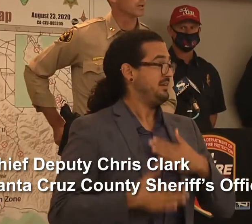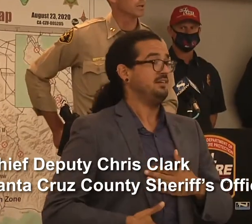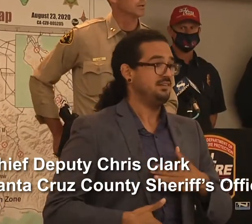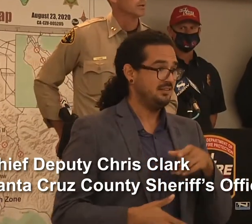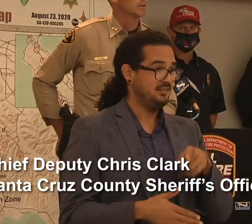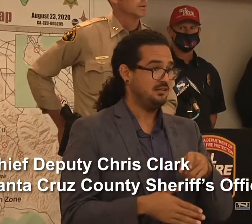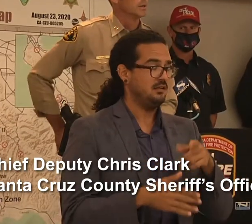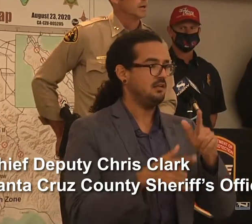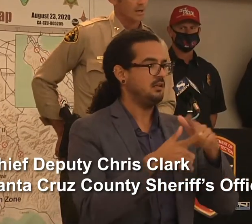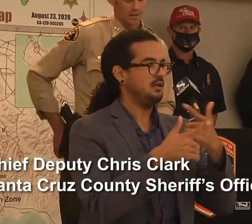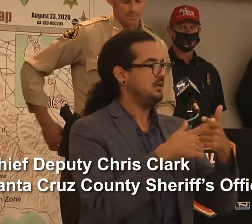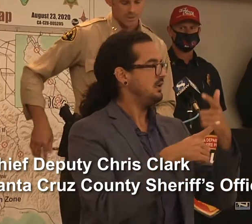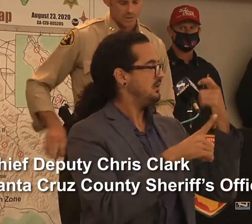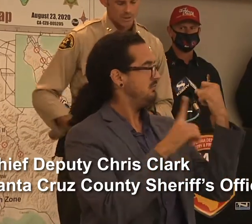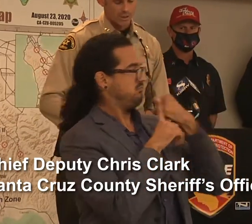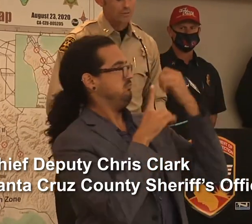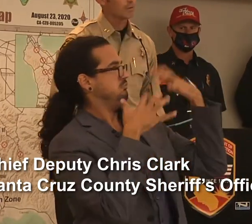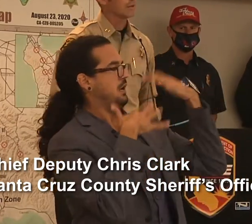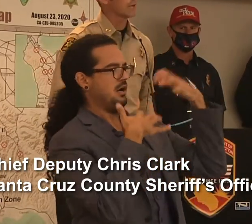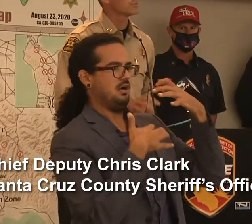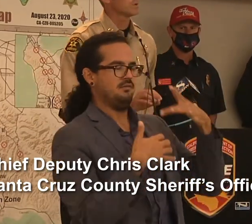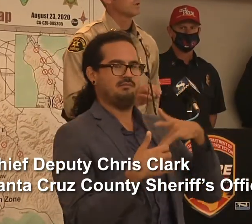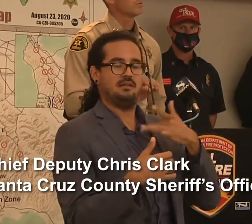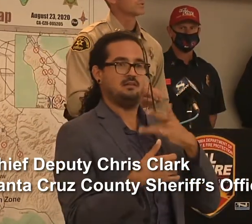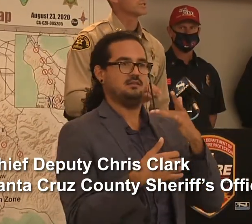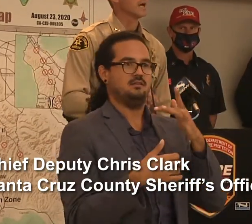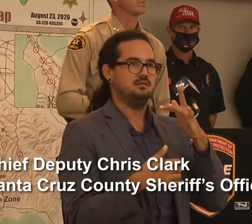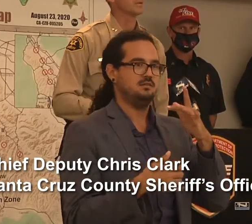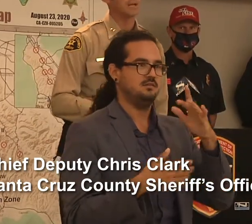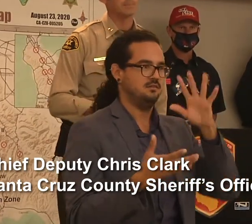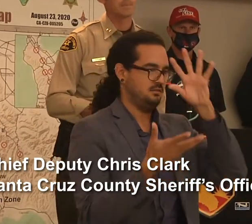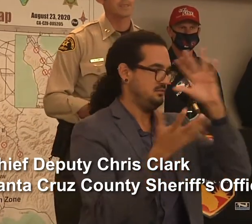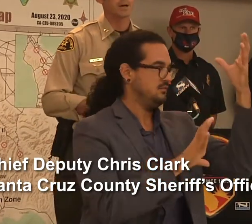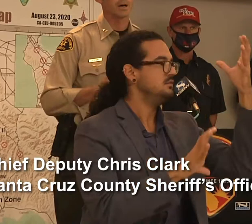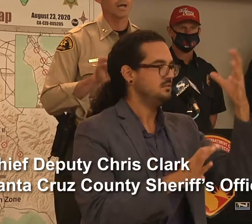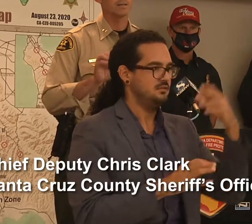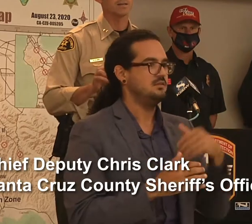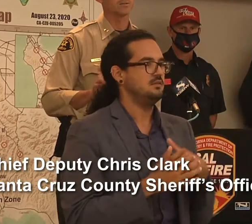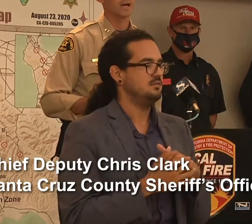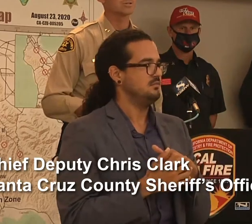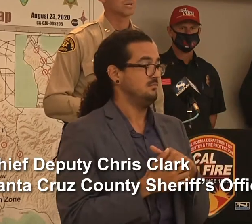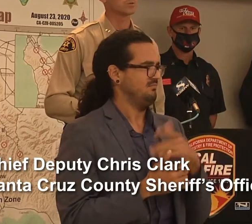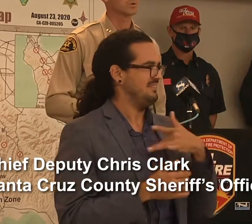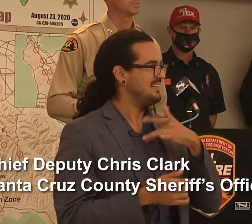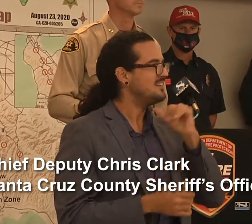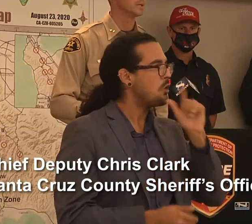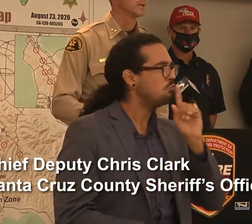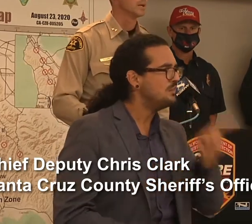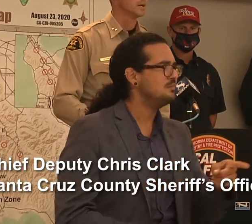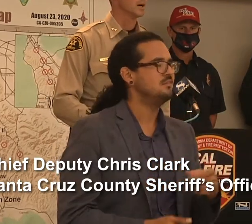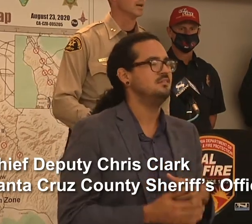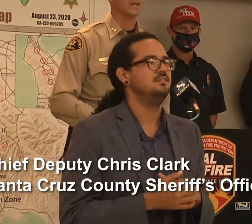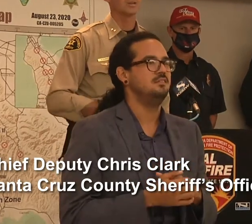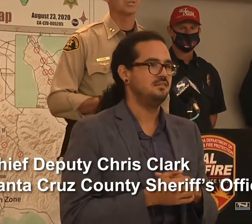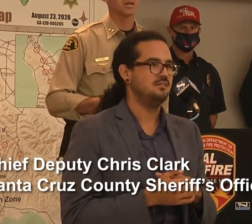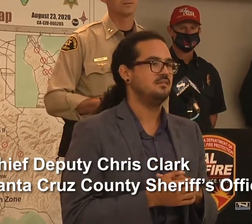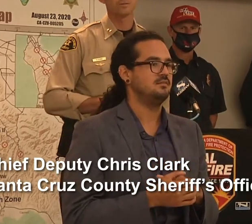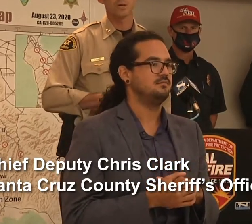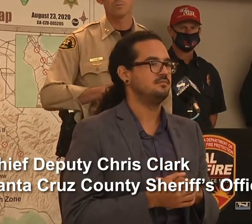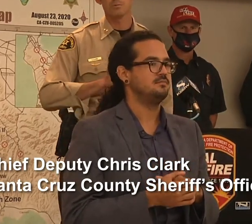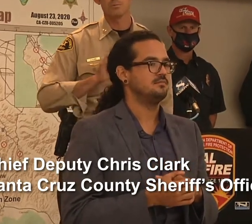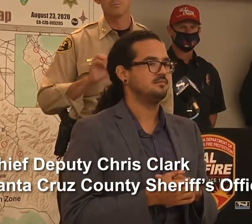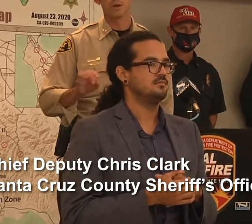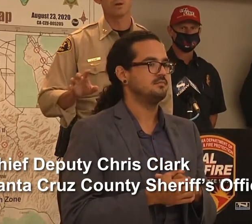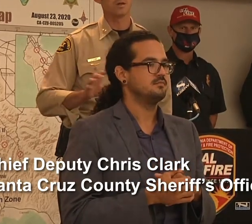Unbelievable, frankly. And so that's what unfortunately happened today at the end of Last Chance Road. Last